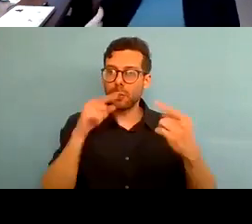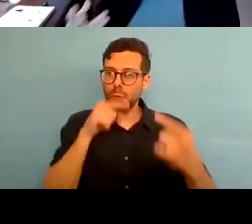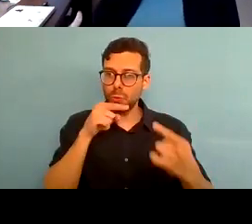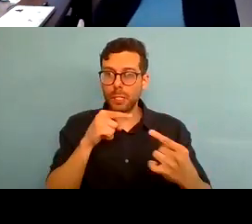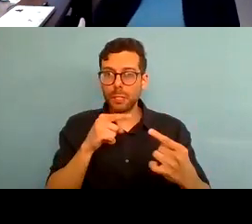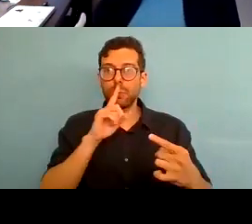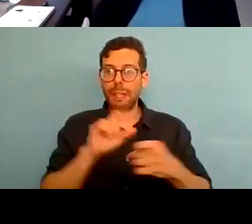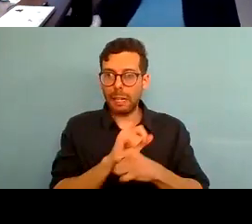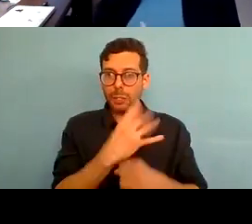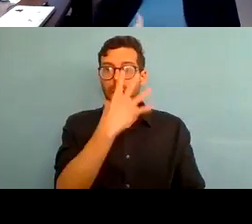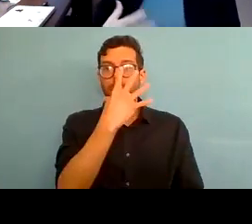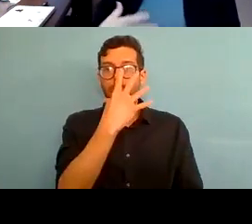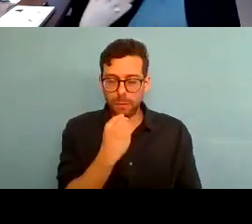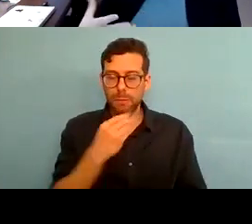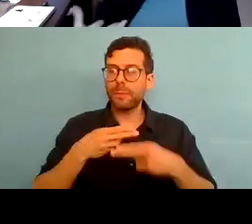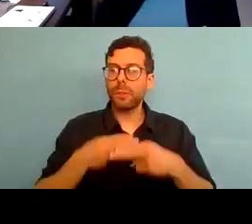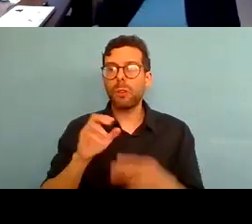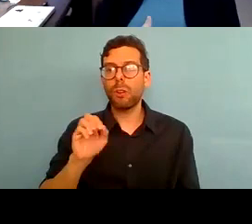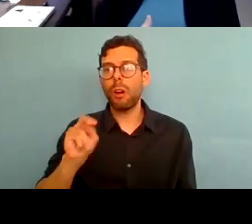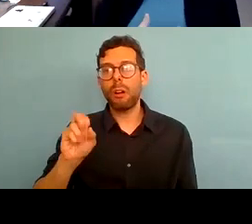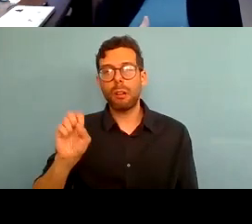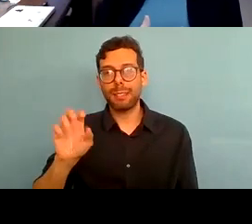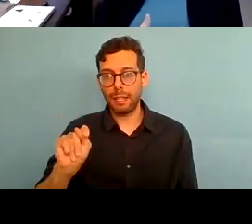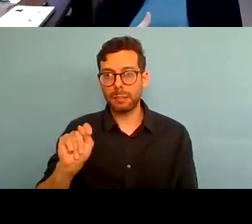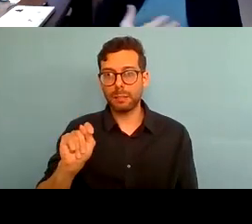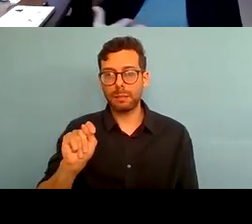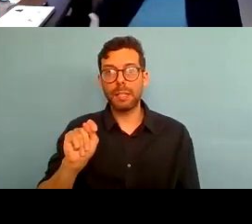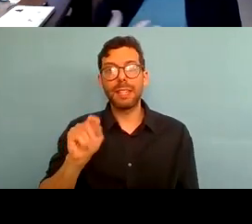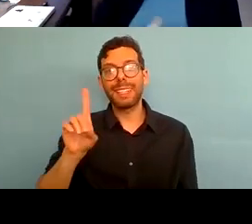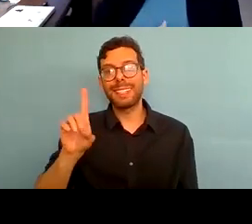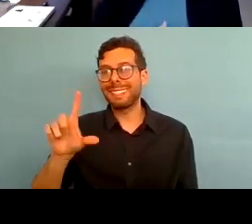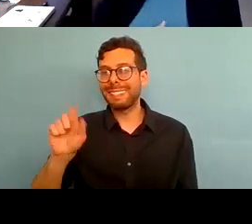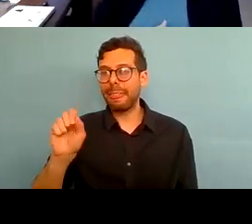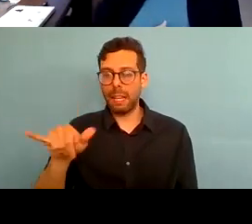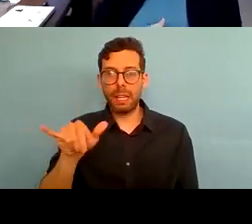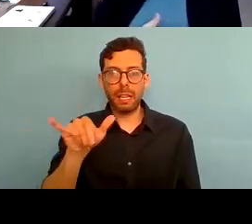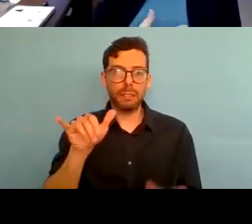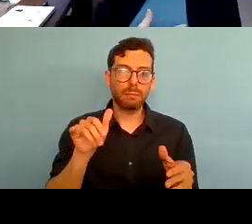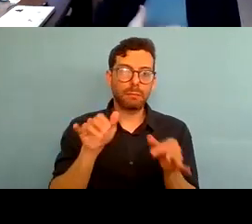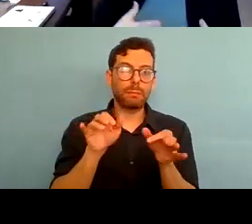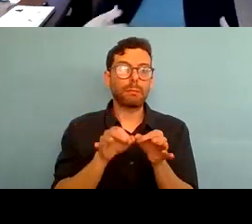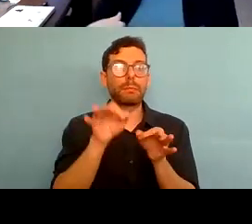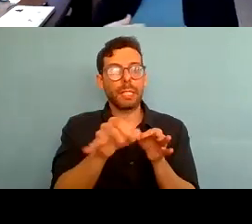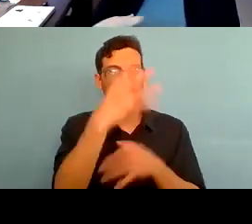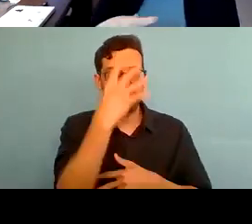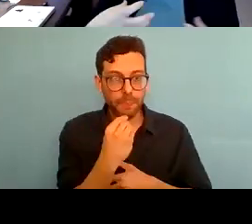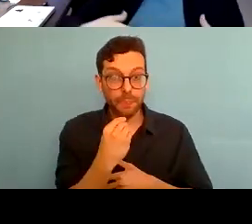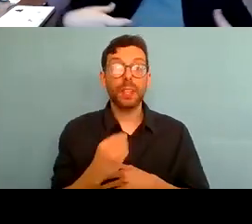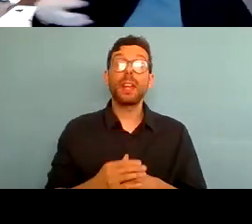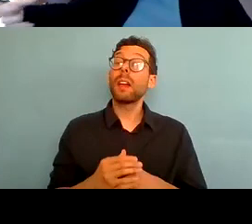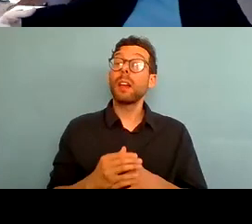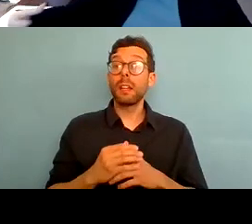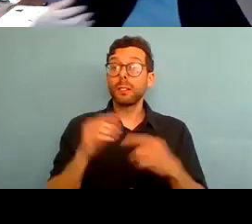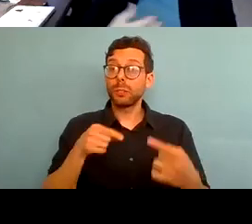that as onset delay. So trouble falling asleep is a delayed onset. Trouble staying asleep is maintenance. So trouble